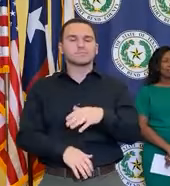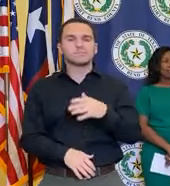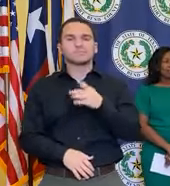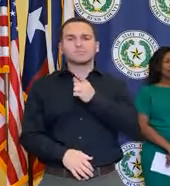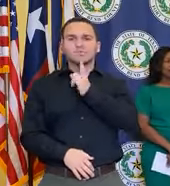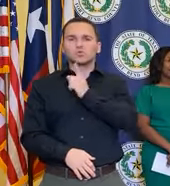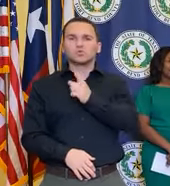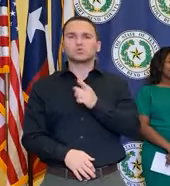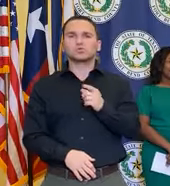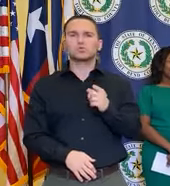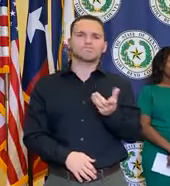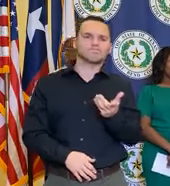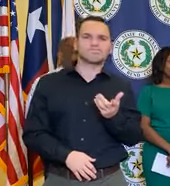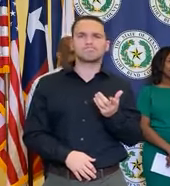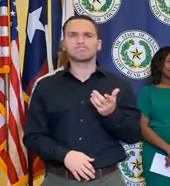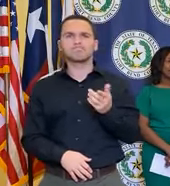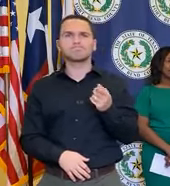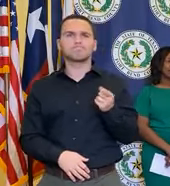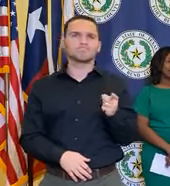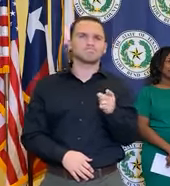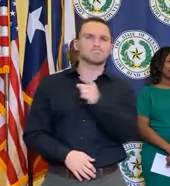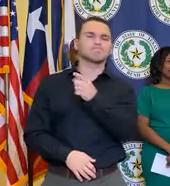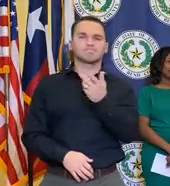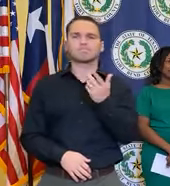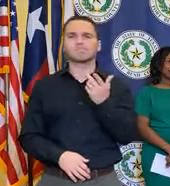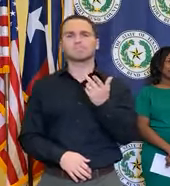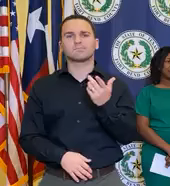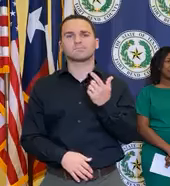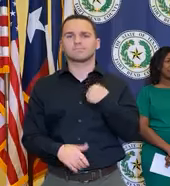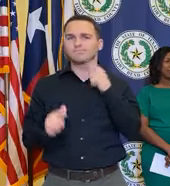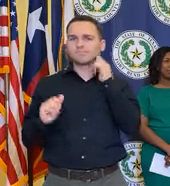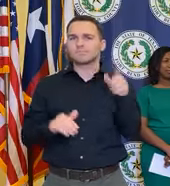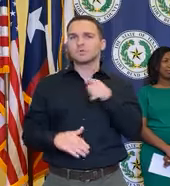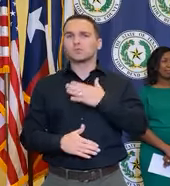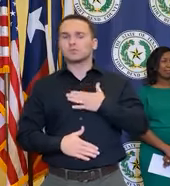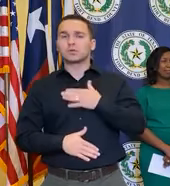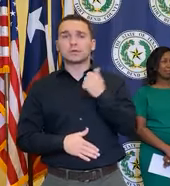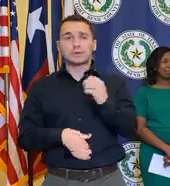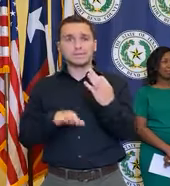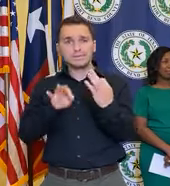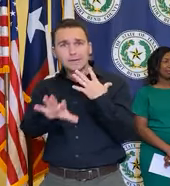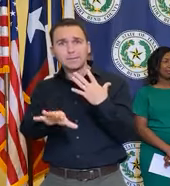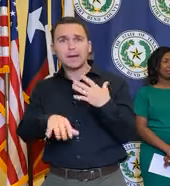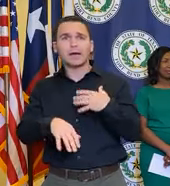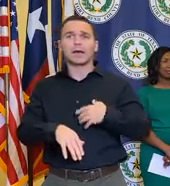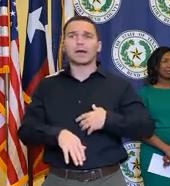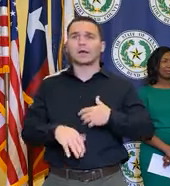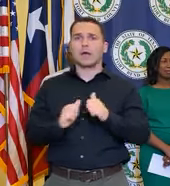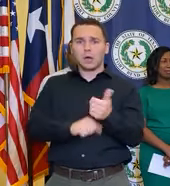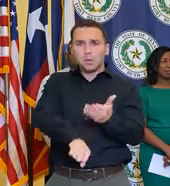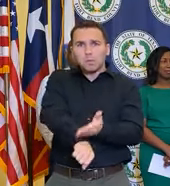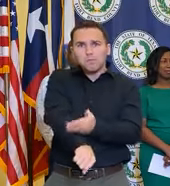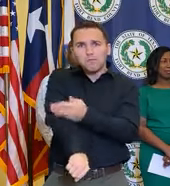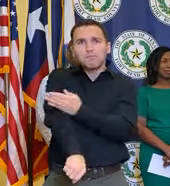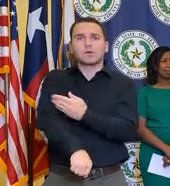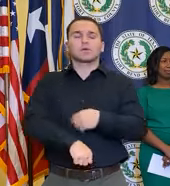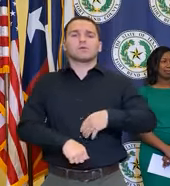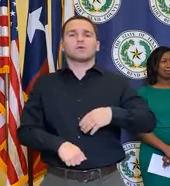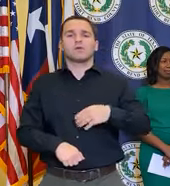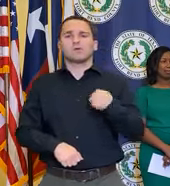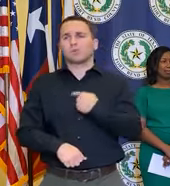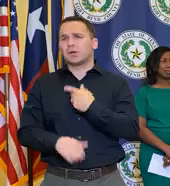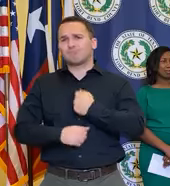sure maybe we always appreciate if you have any feedback or how we can make it better, and we are always open to